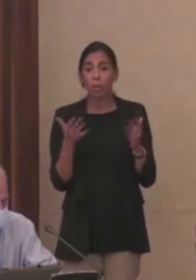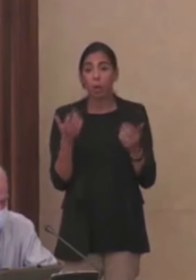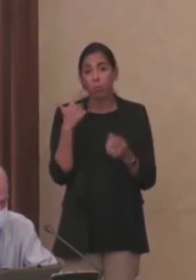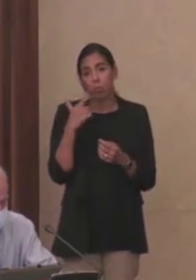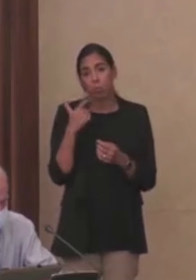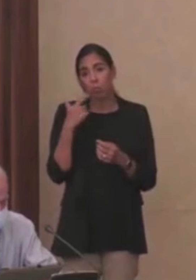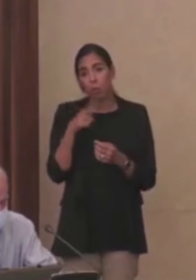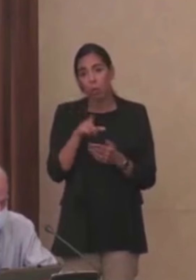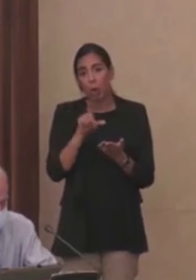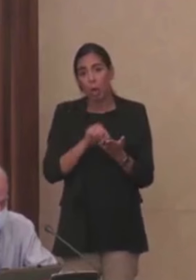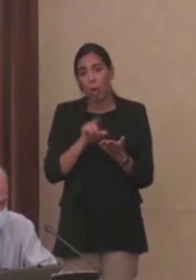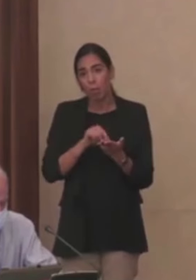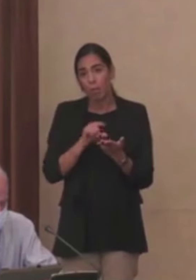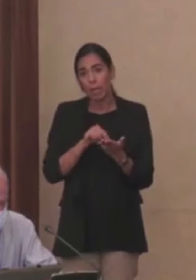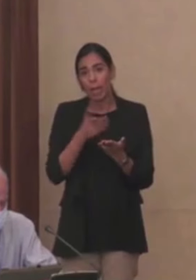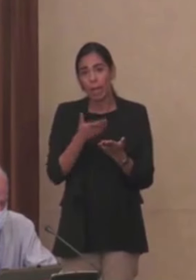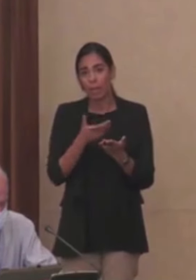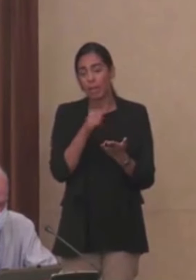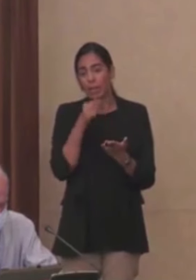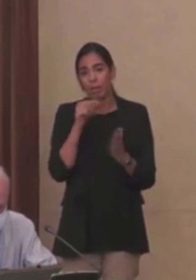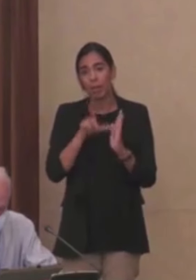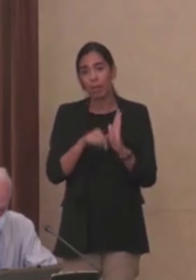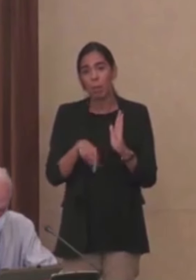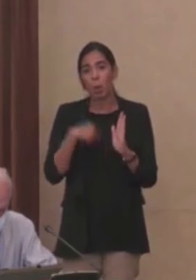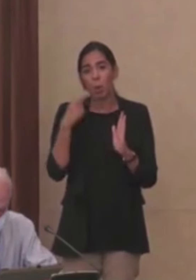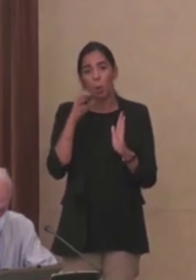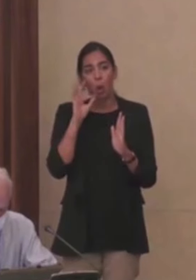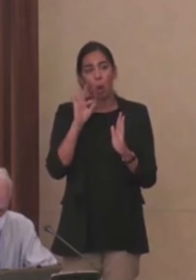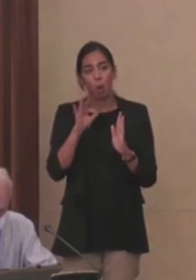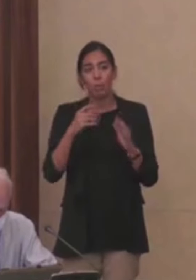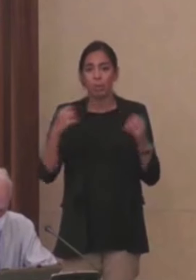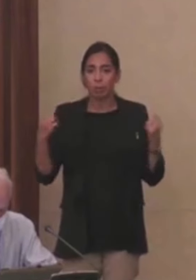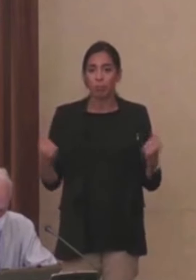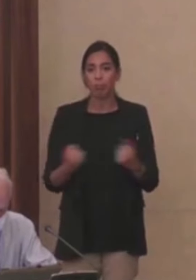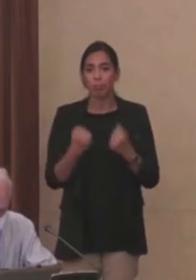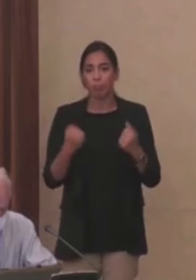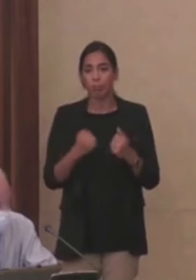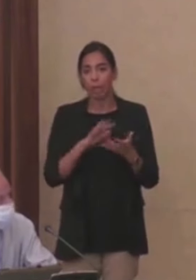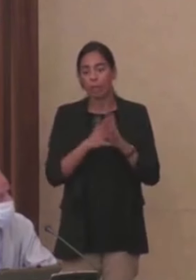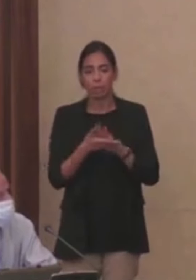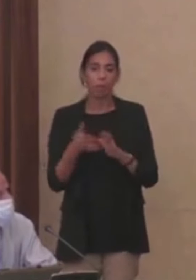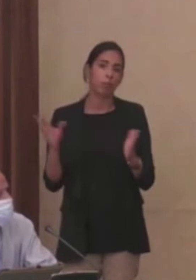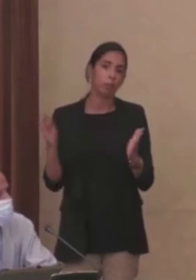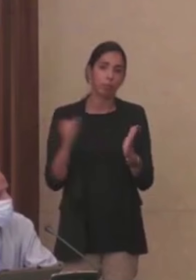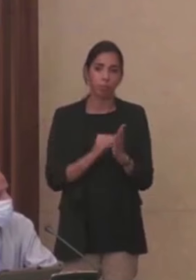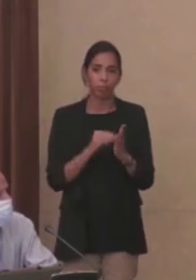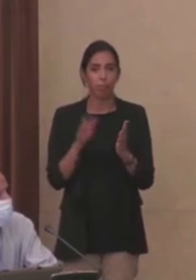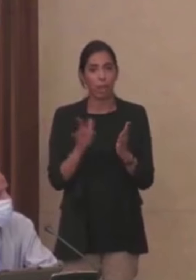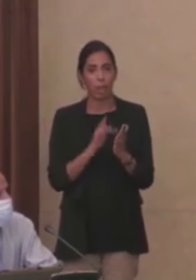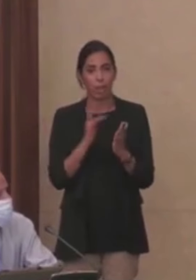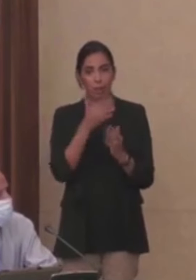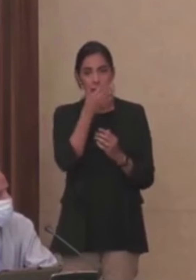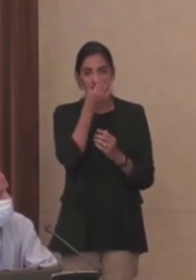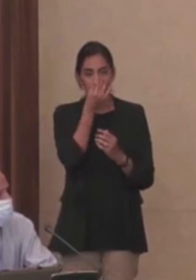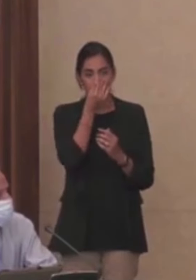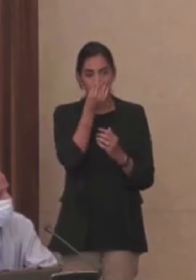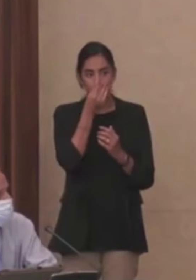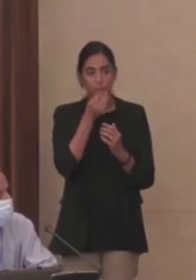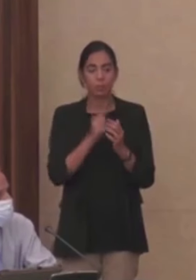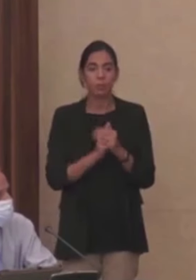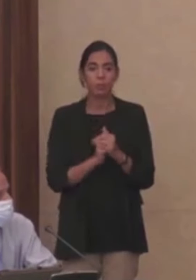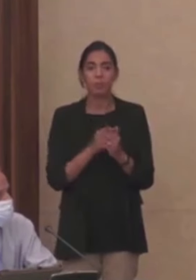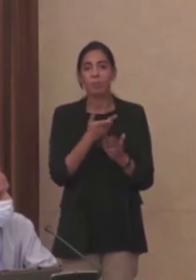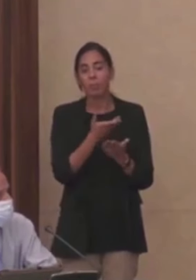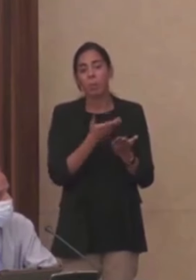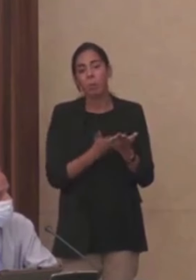the App Store needs a lot of time before publishing an app. It